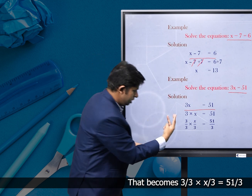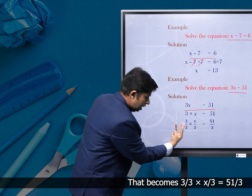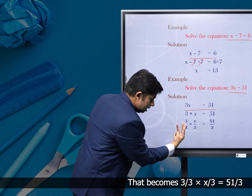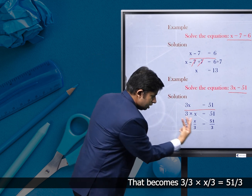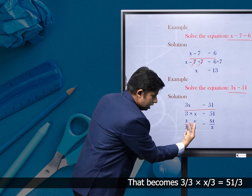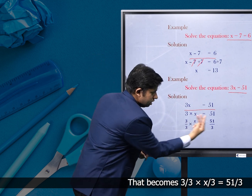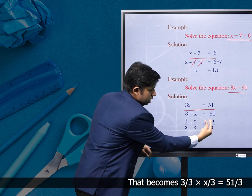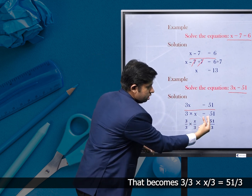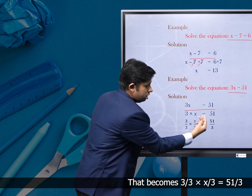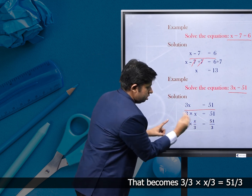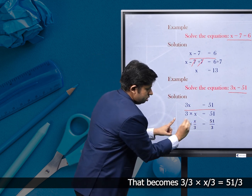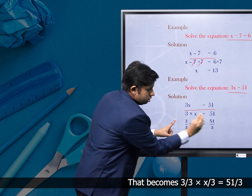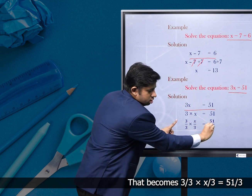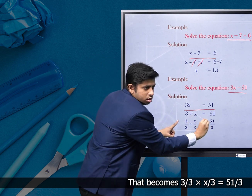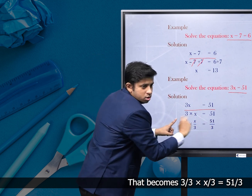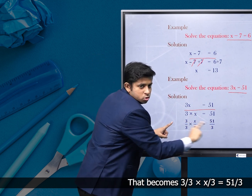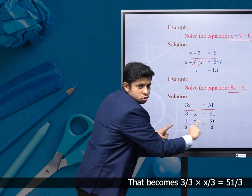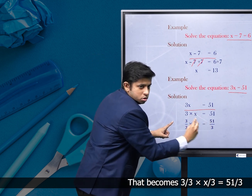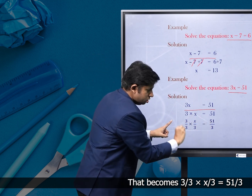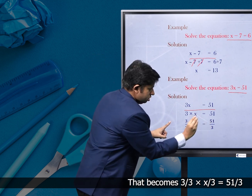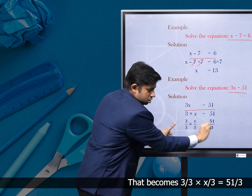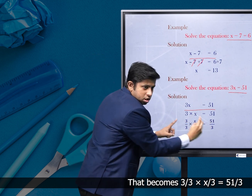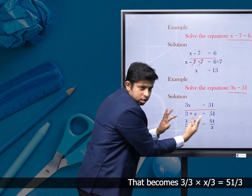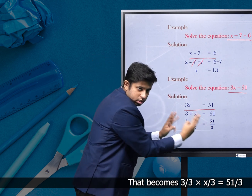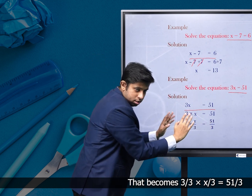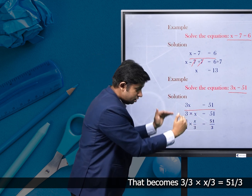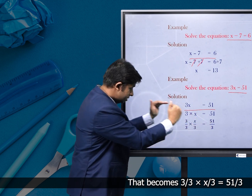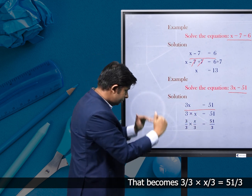into x by 3 is equal to 51 by 3.